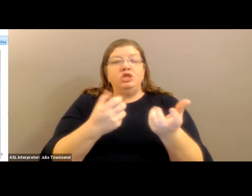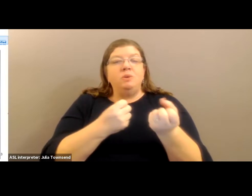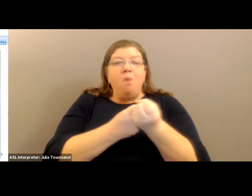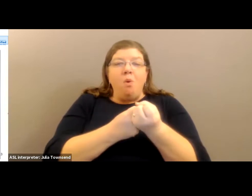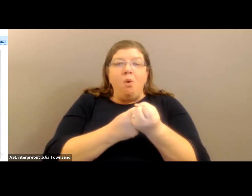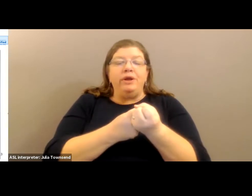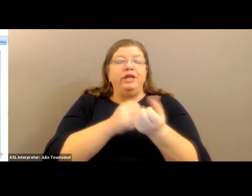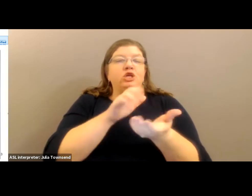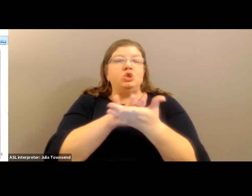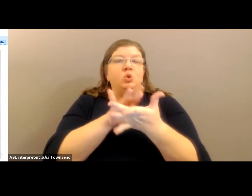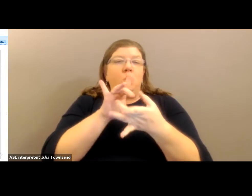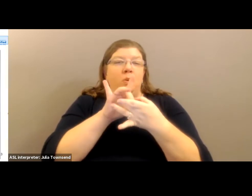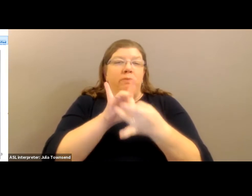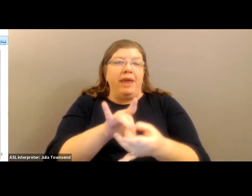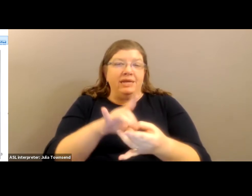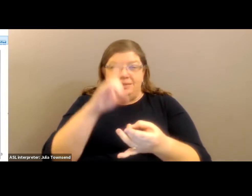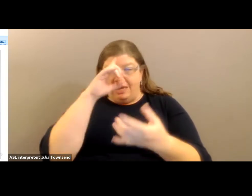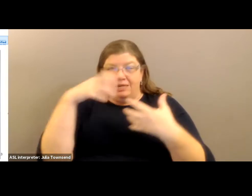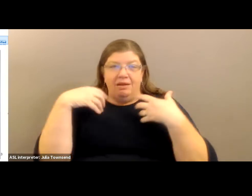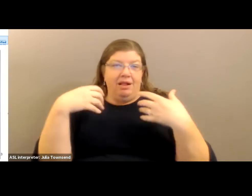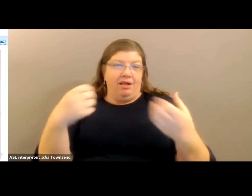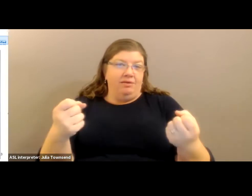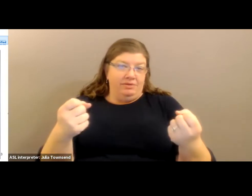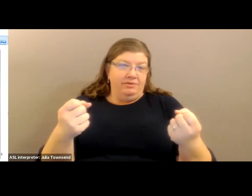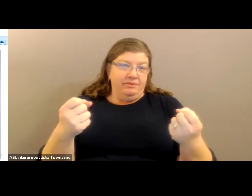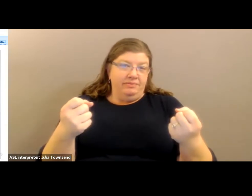supporting school-based mental health.